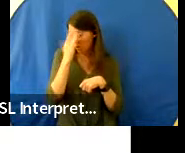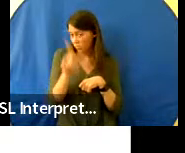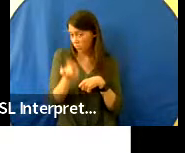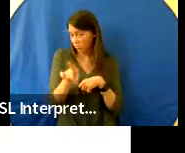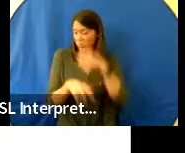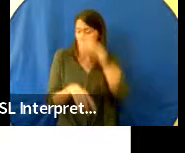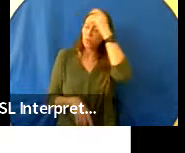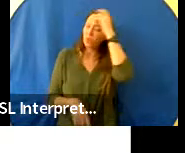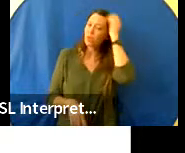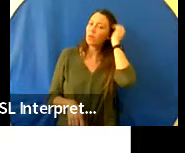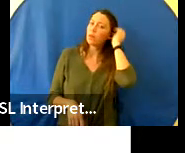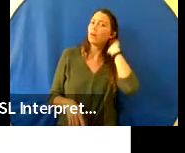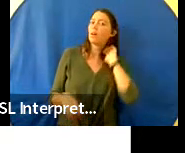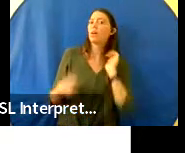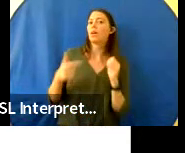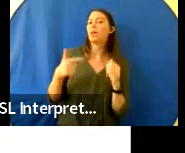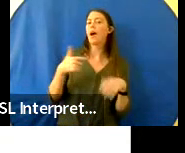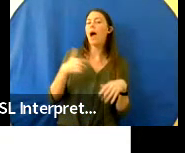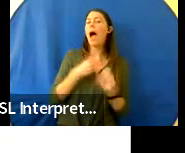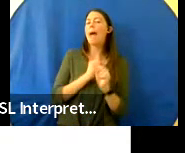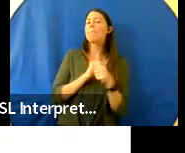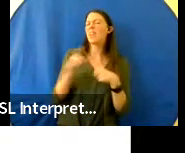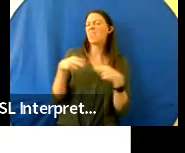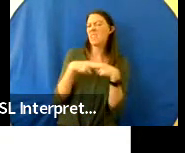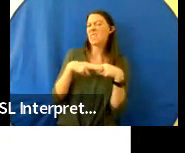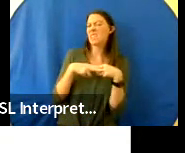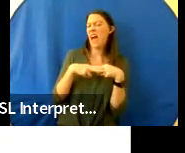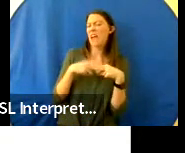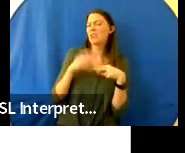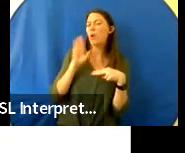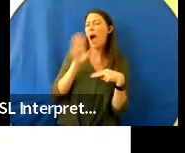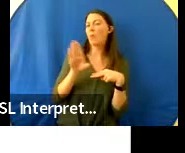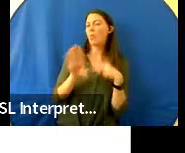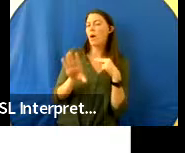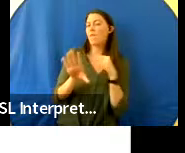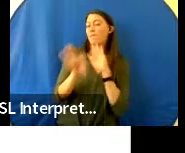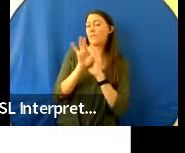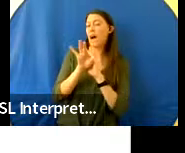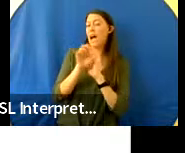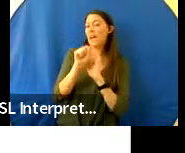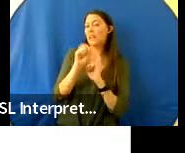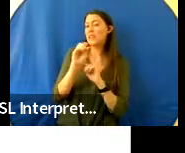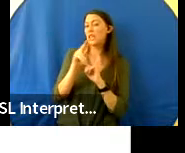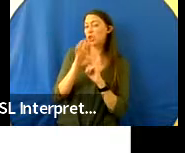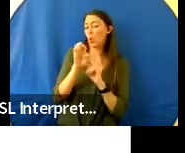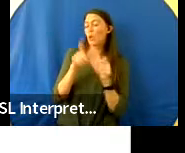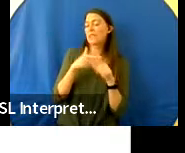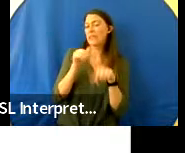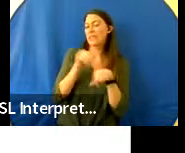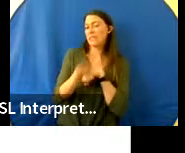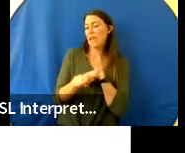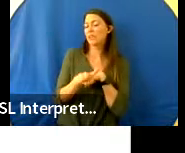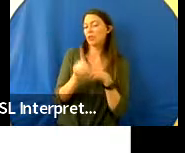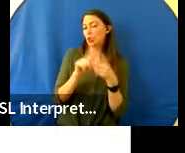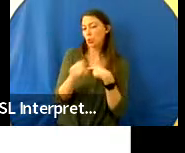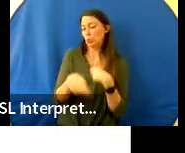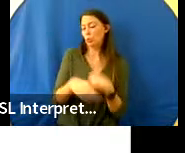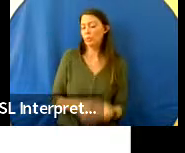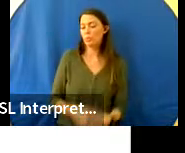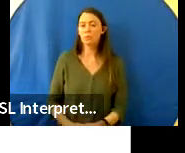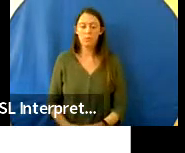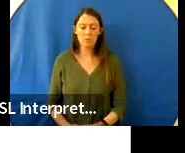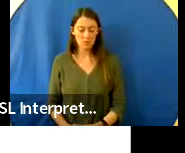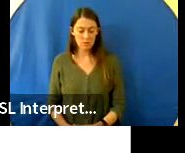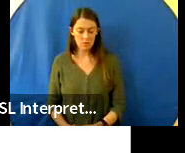created the slide so I can get the source of the information and send that out. Thank you, Uh-huh. One